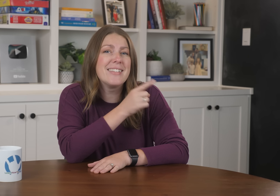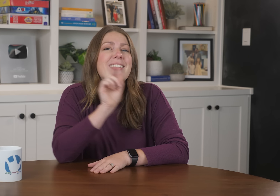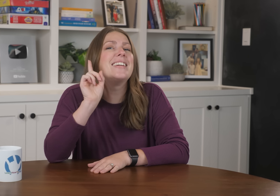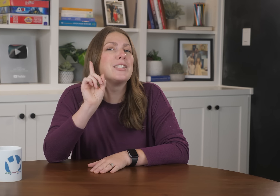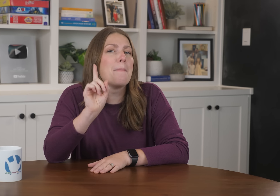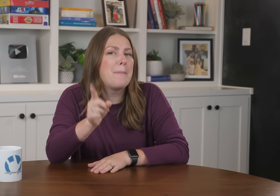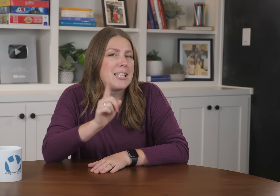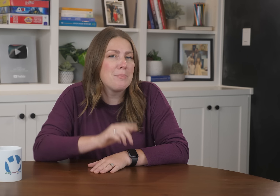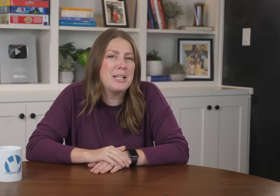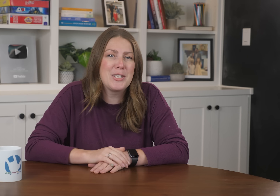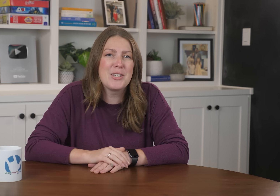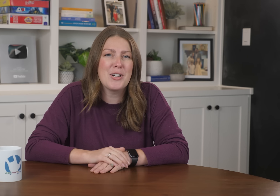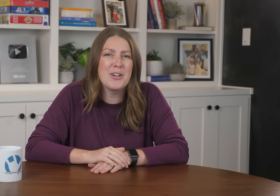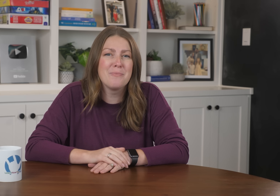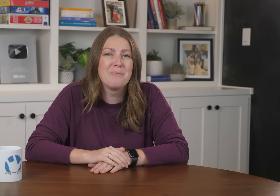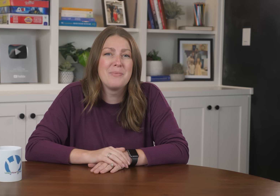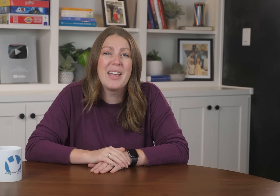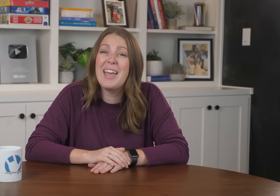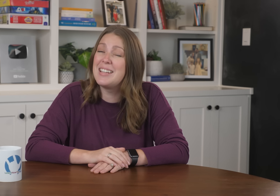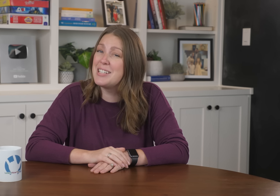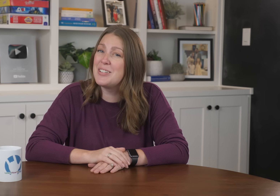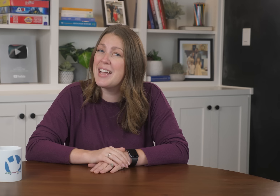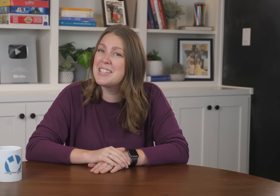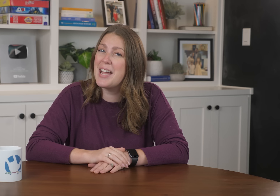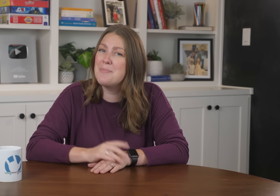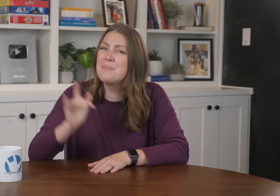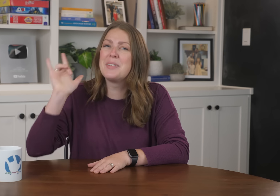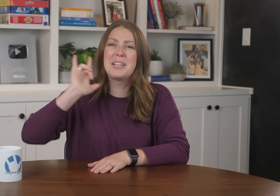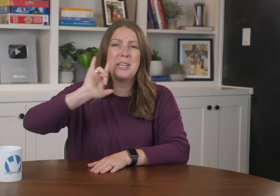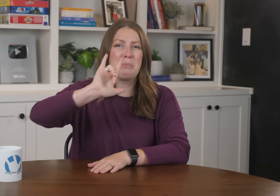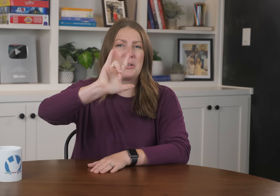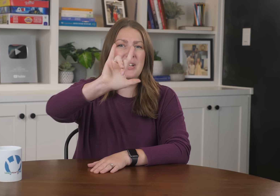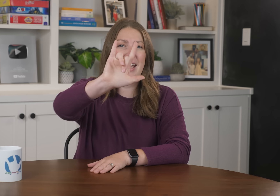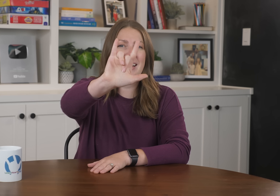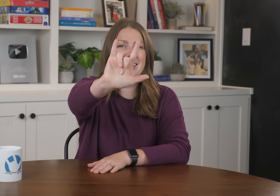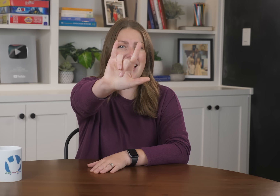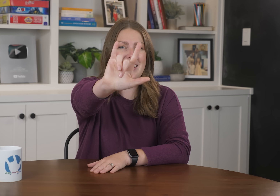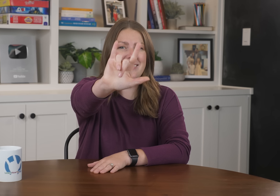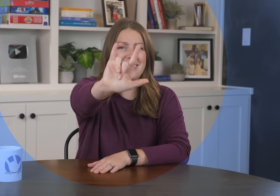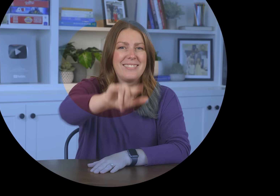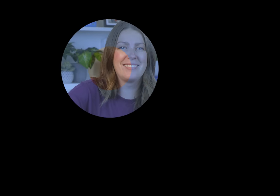playlist is the best place to start. And until next time, keep learning how to sign.